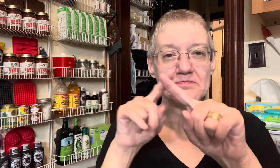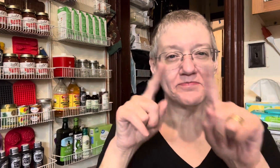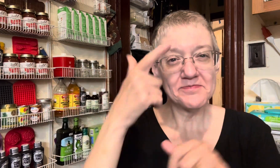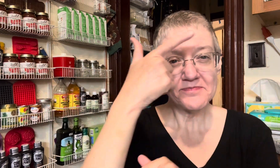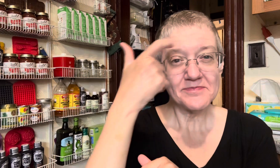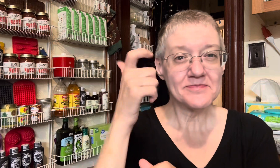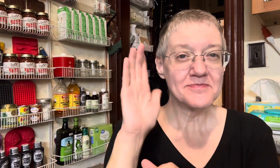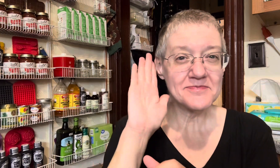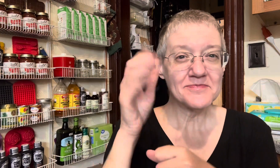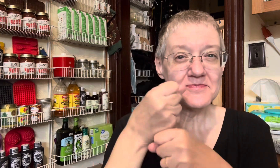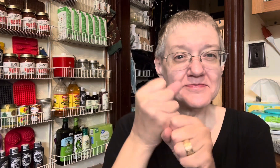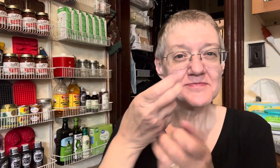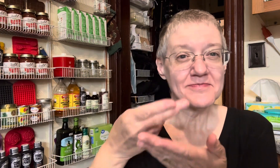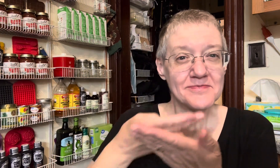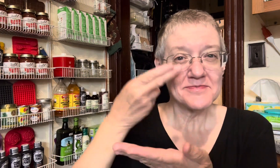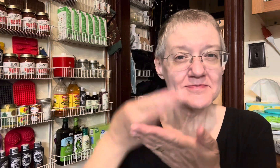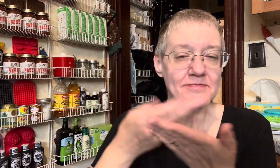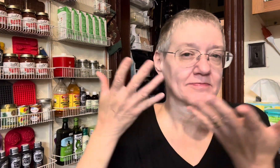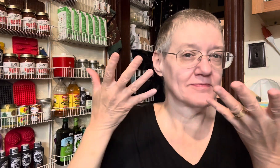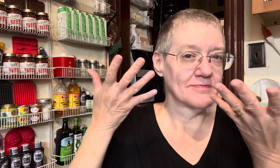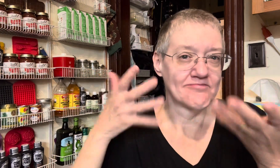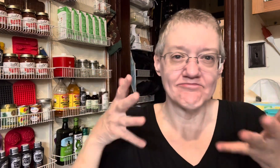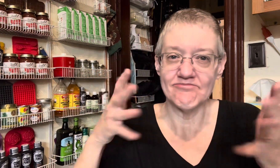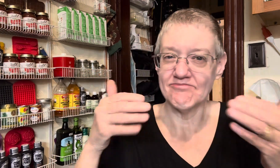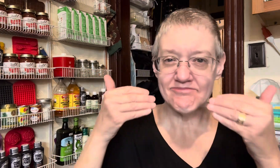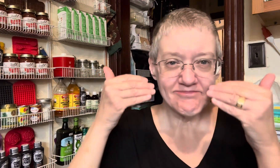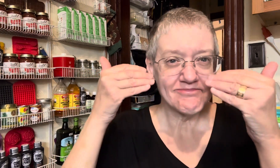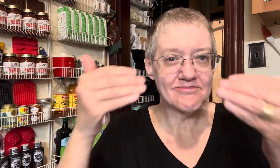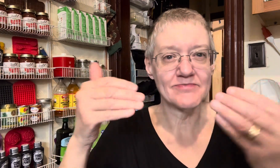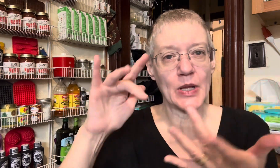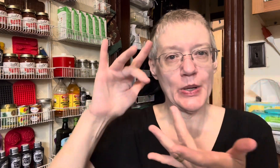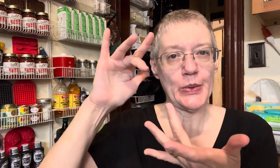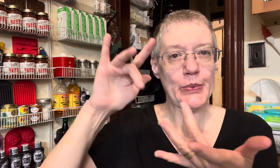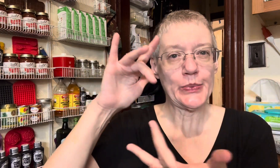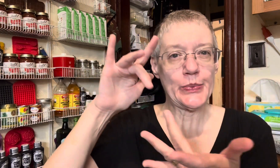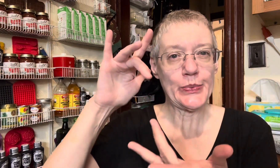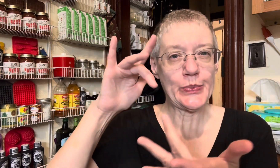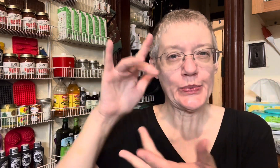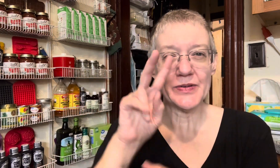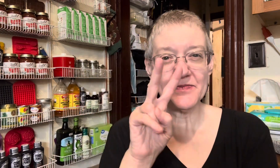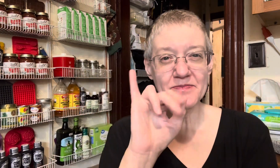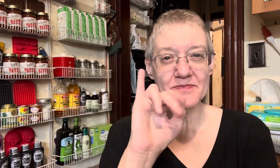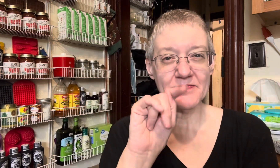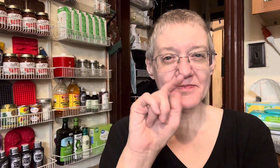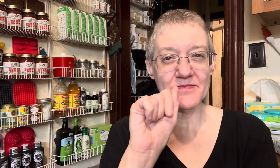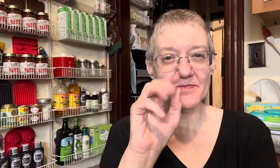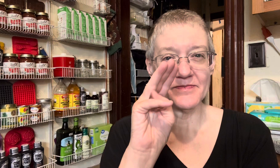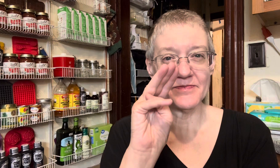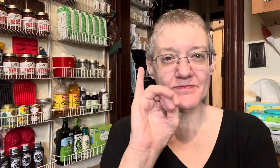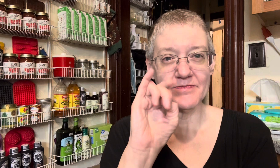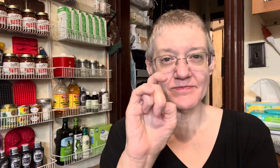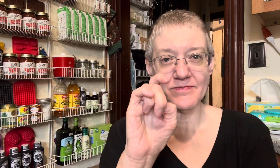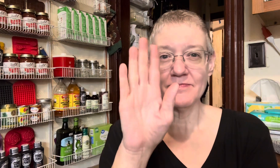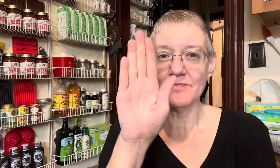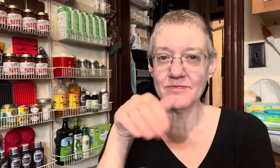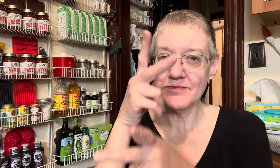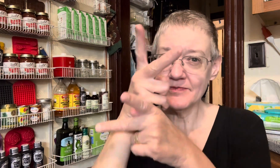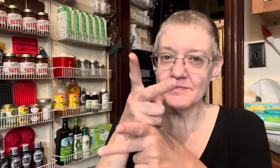Of course, normally I'd let it cool and then just put it into baggies, but I'm going to go ahead and blend it since I know I'm going to make it into soup. I'm going to use my Vitamix,